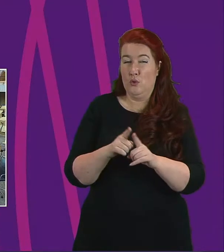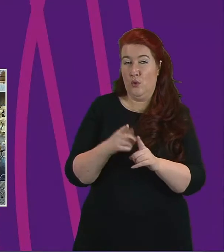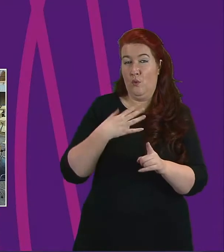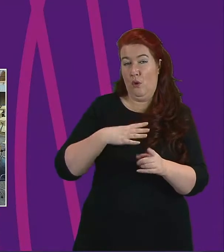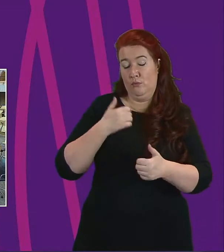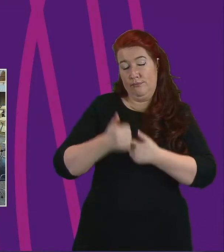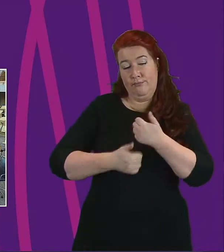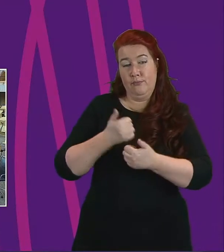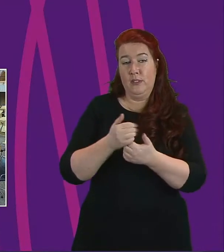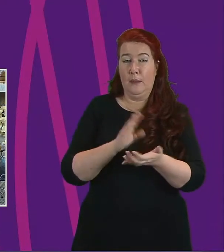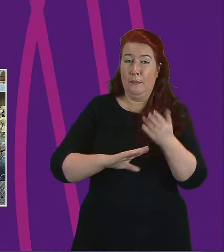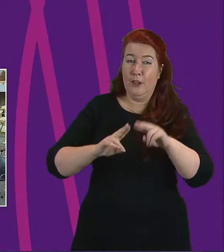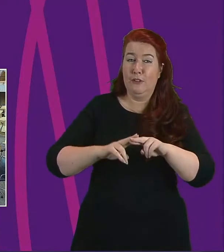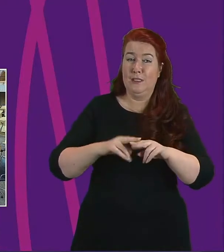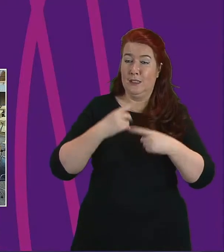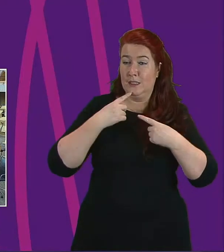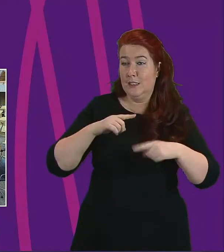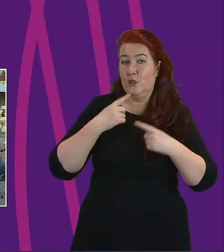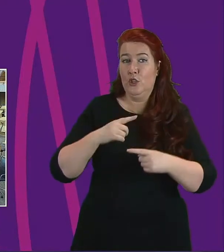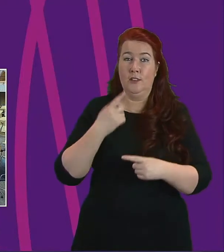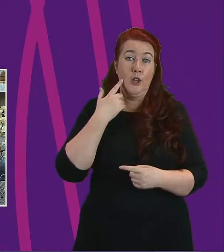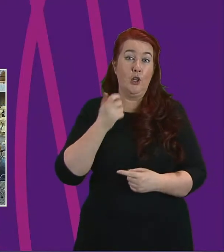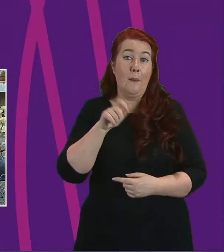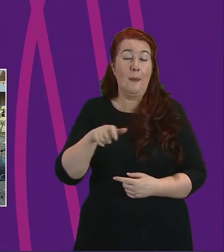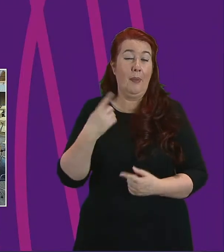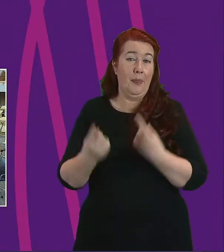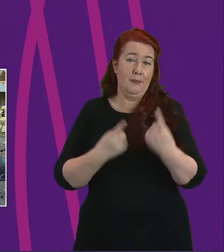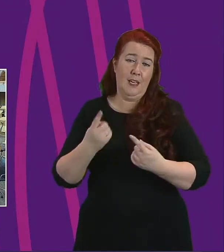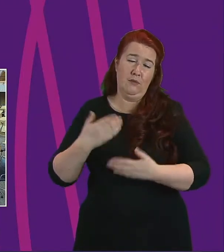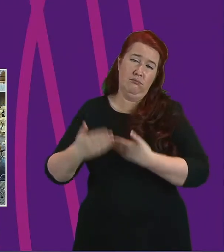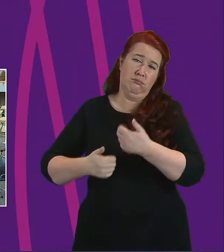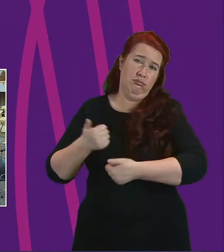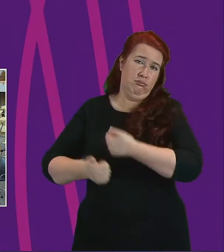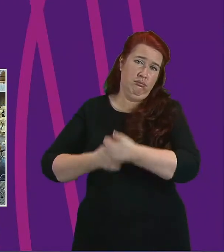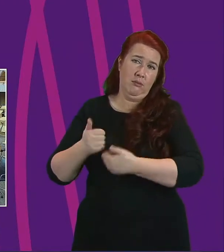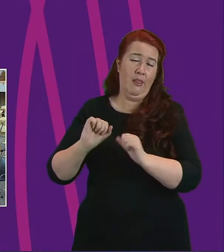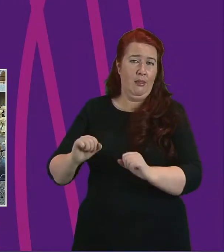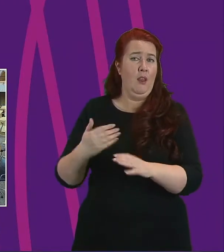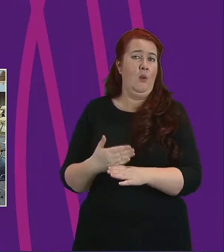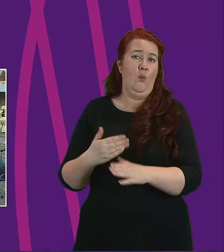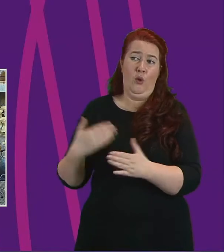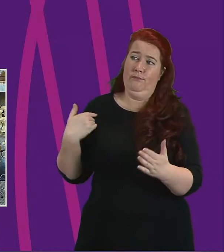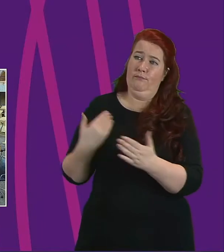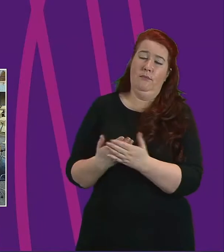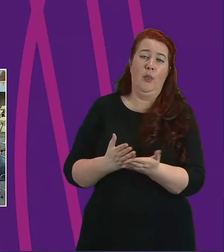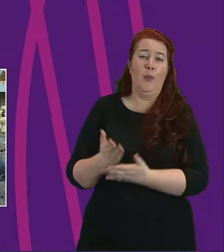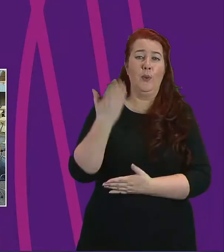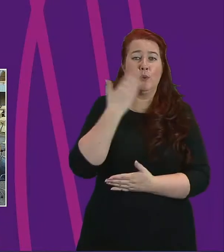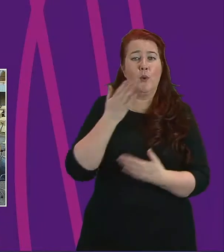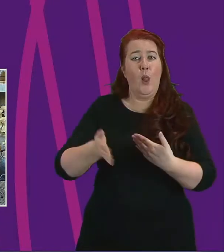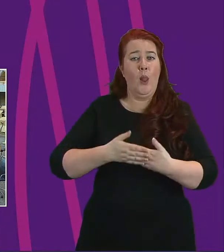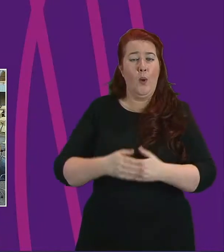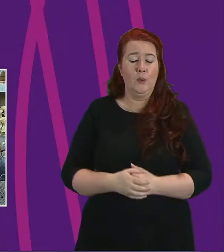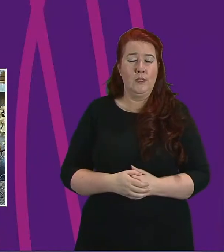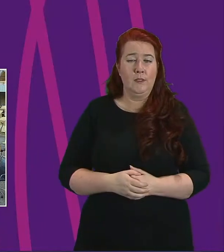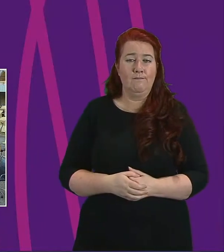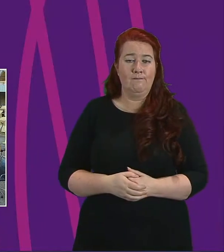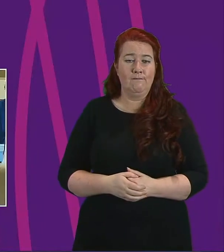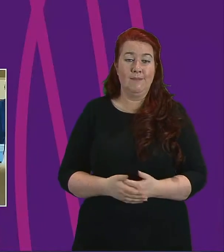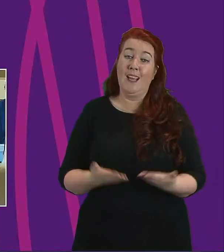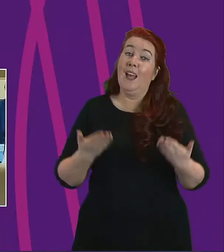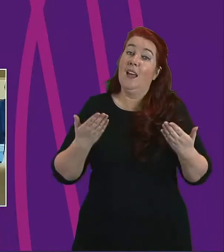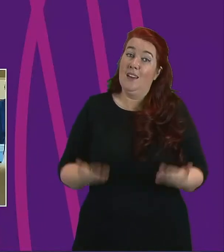and carers, teachers and young people themselves during this period of school closure. Now, though, we need them